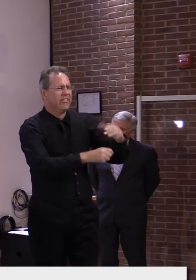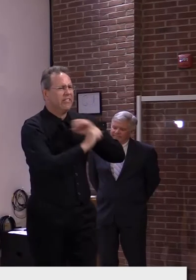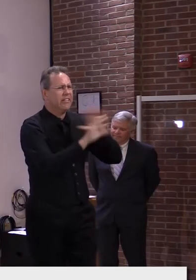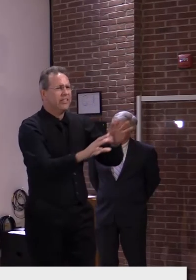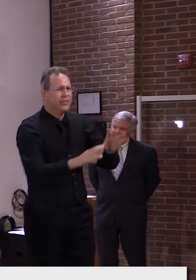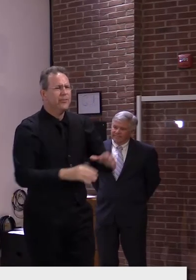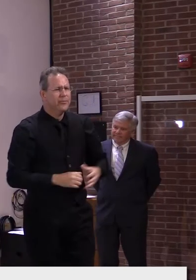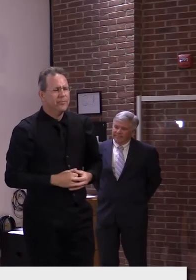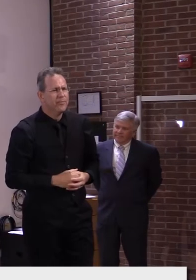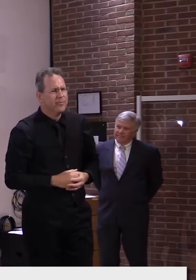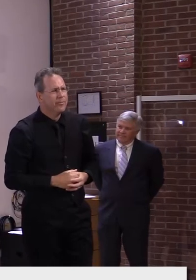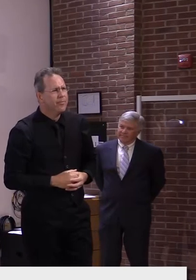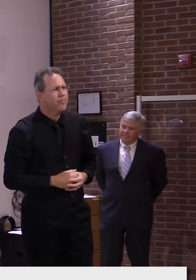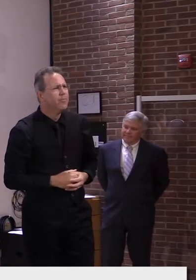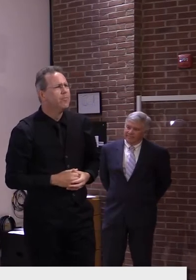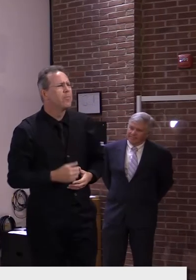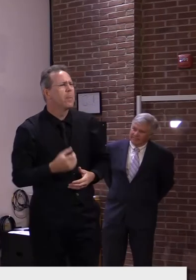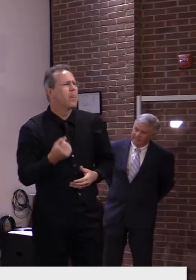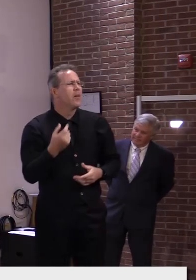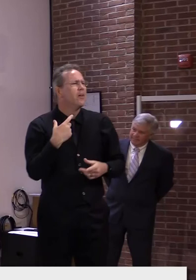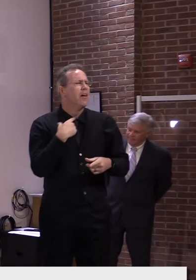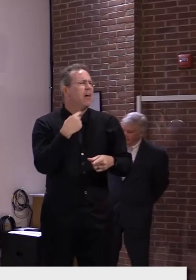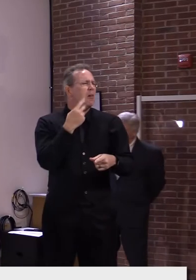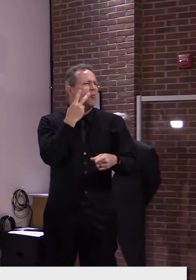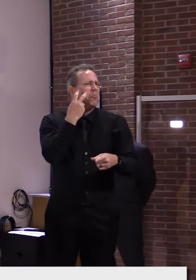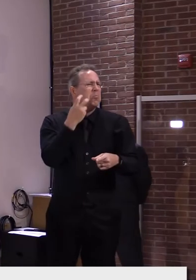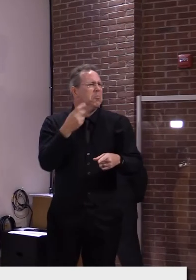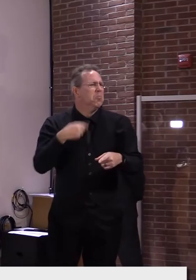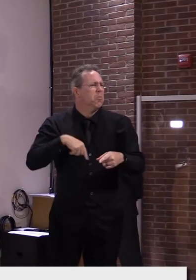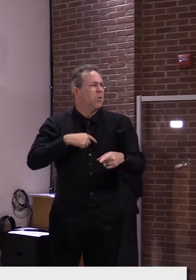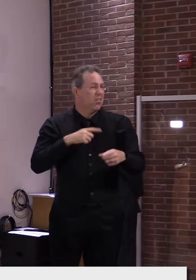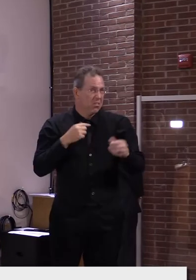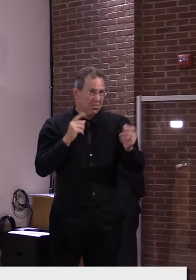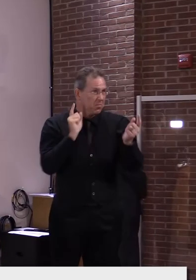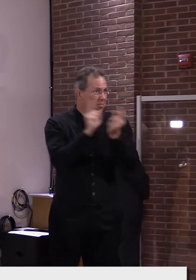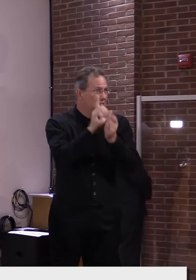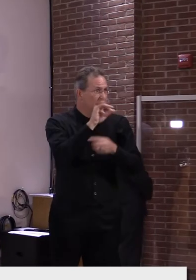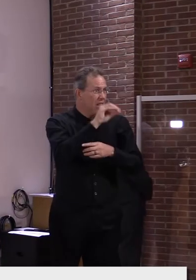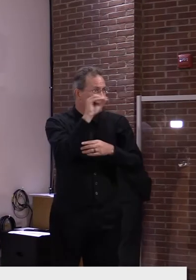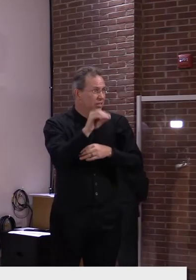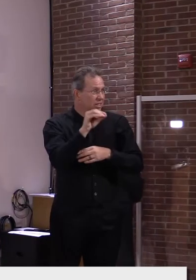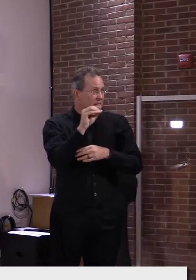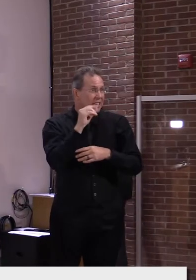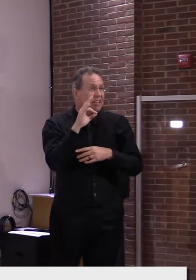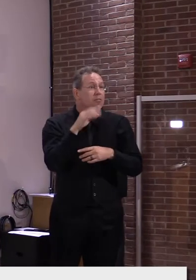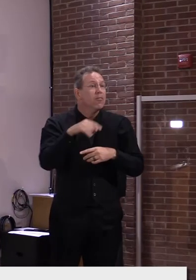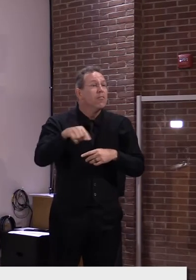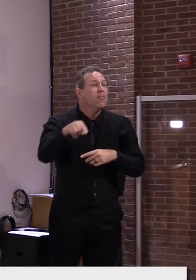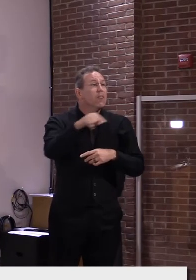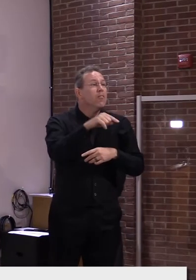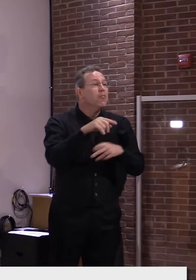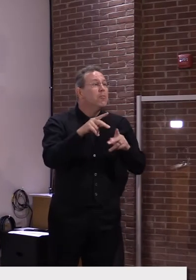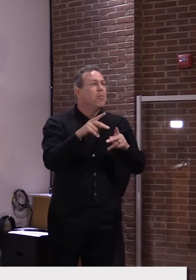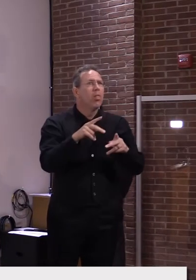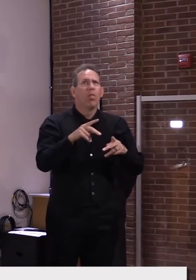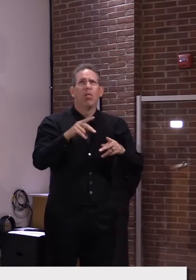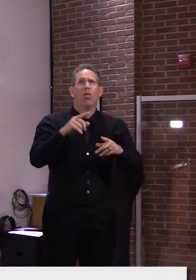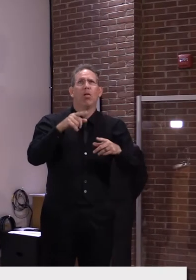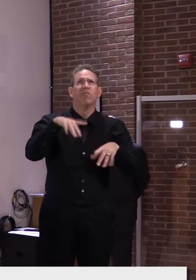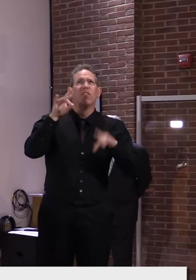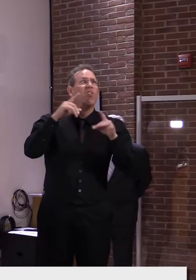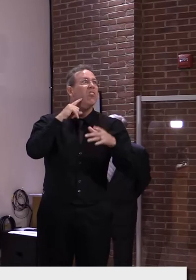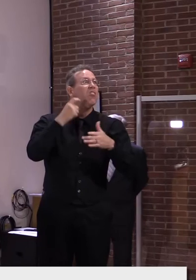close to 80% now if a high percentage of our population were concerned about cost being an